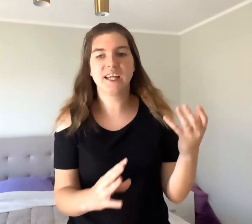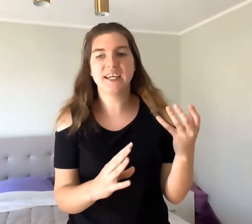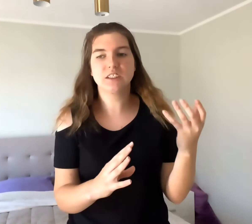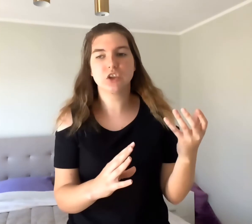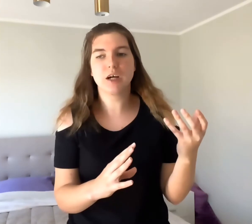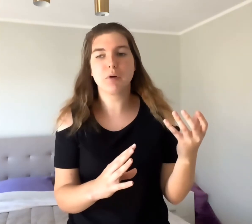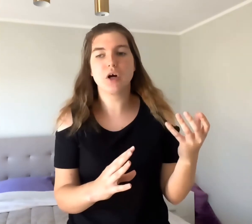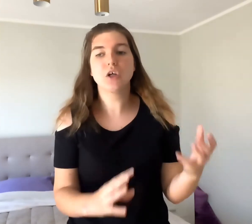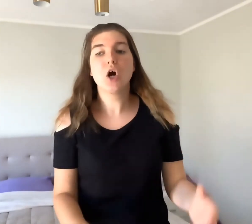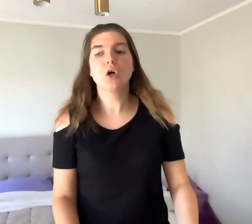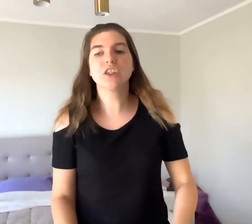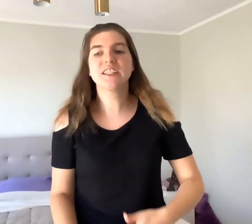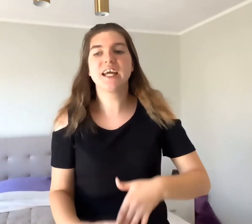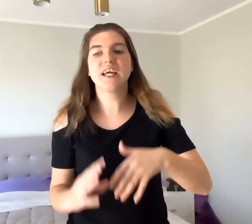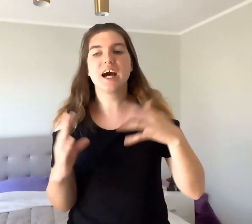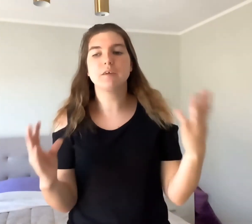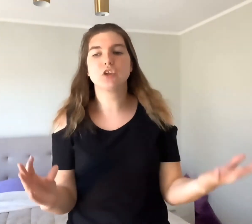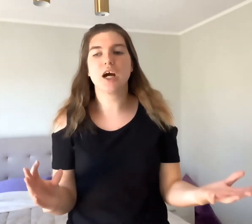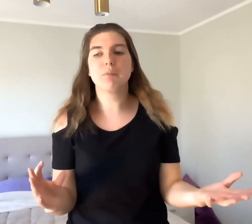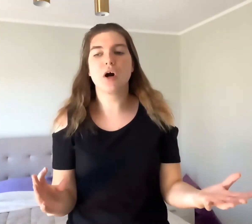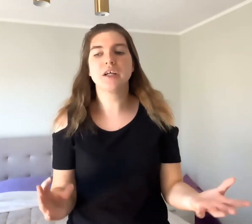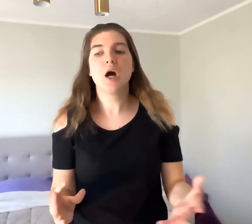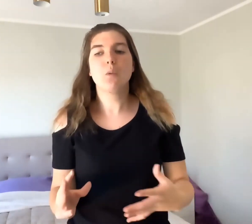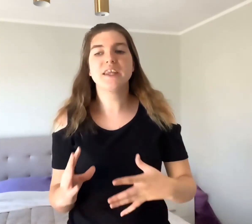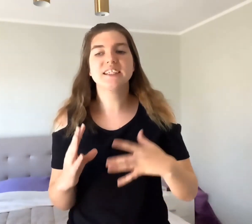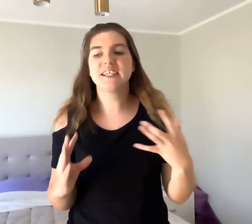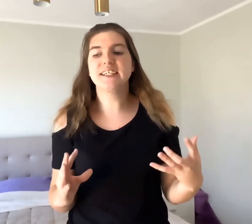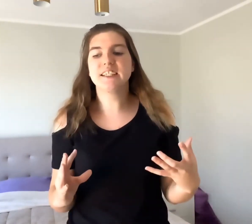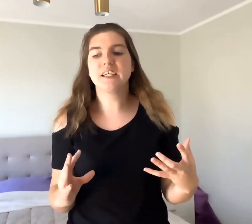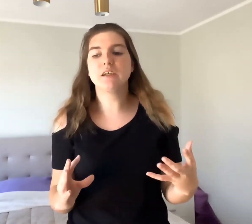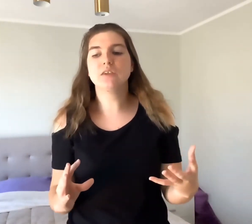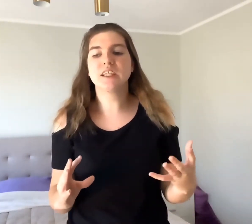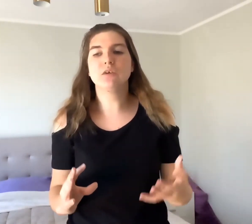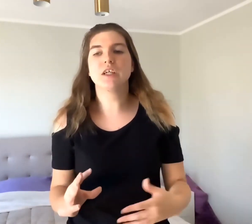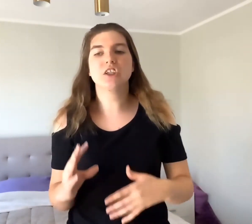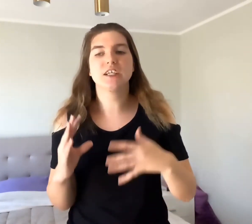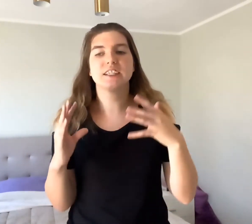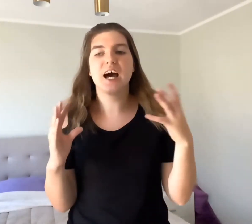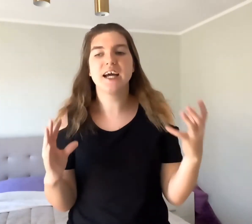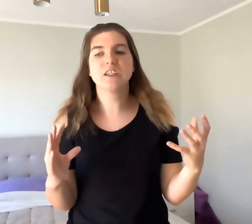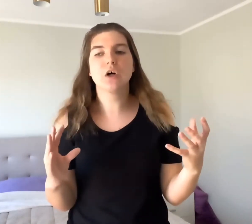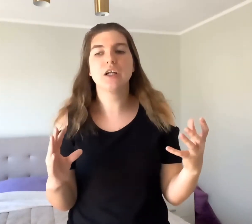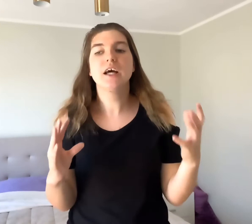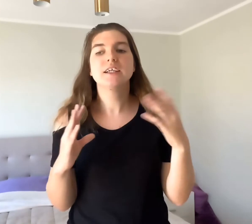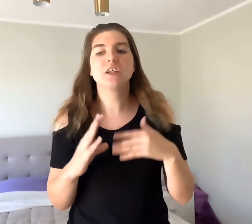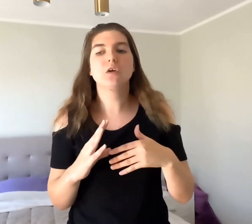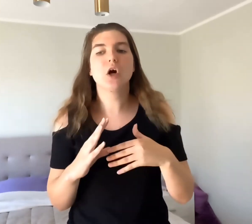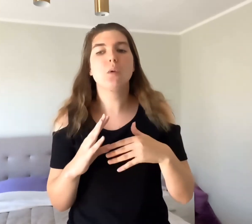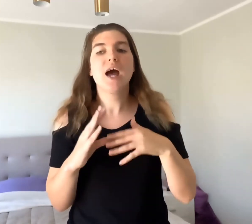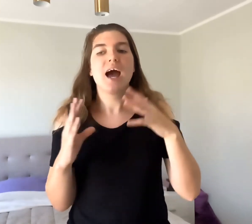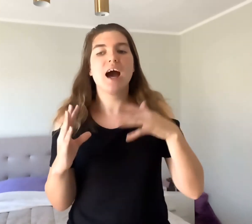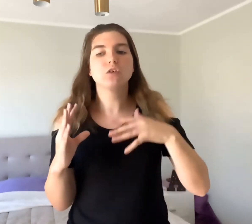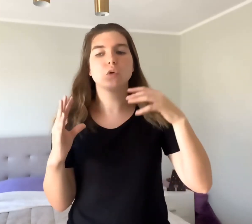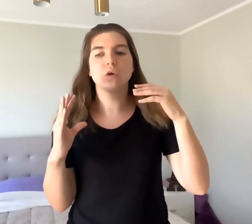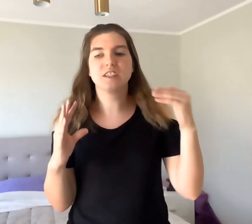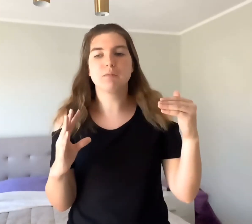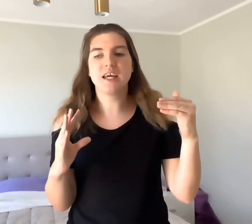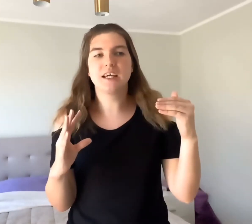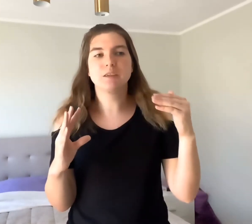light tripod or just any kind of tripod, one that's easy to use that you can adjust the height on so you know how tall to make it depending